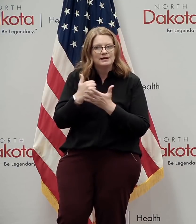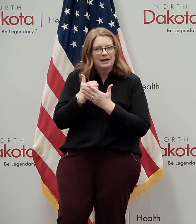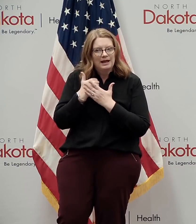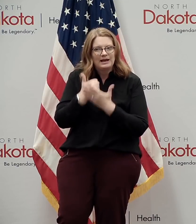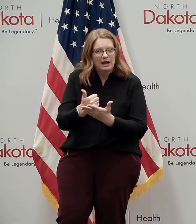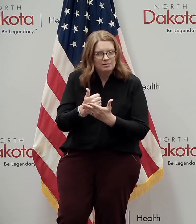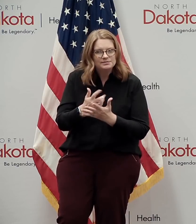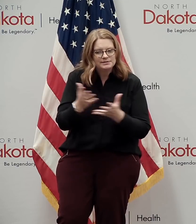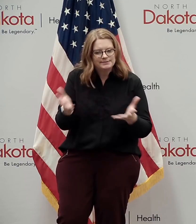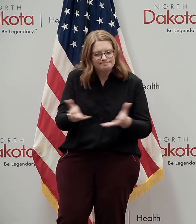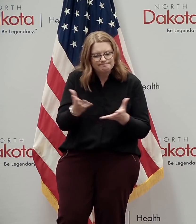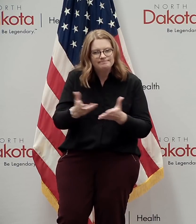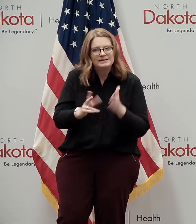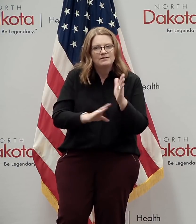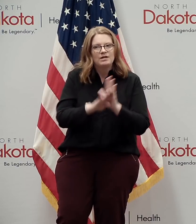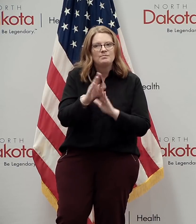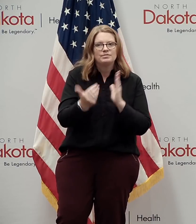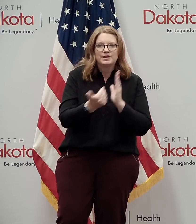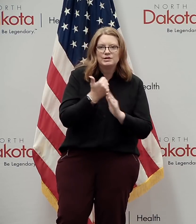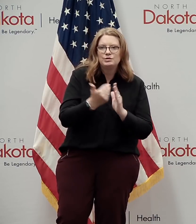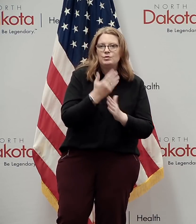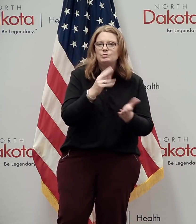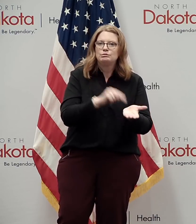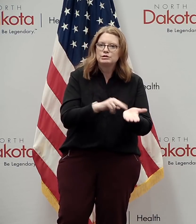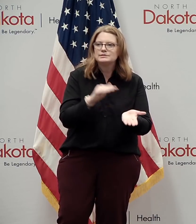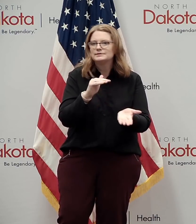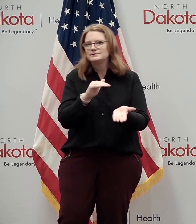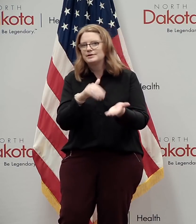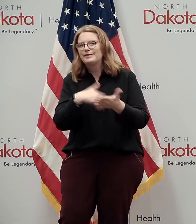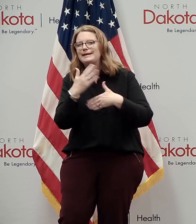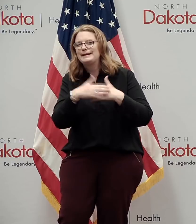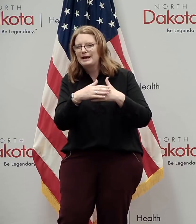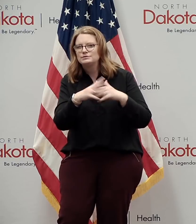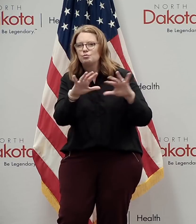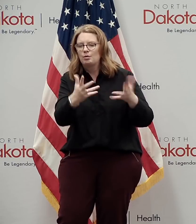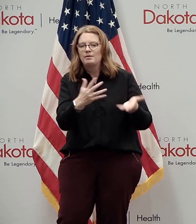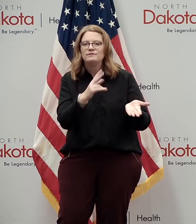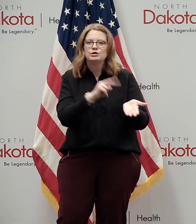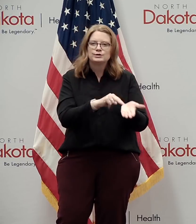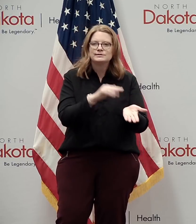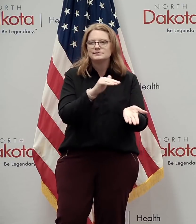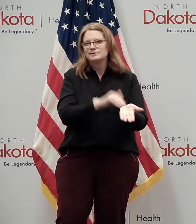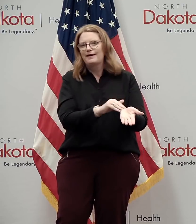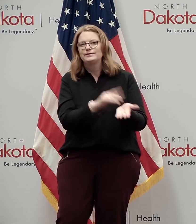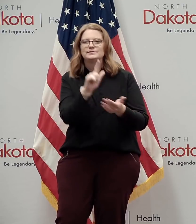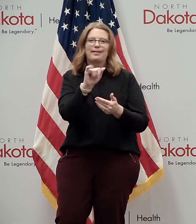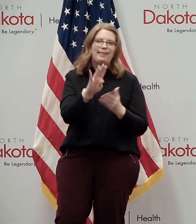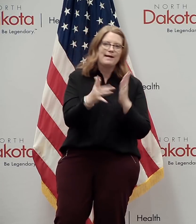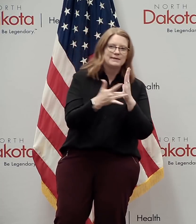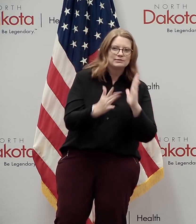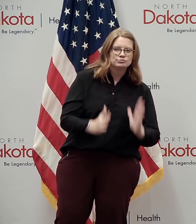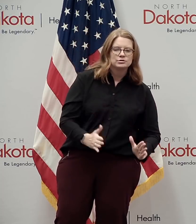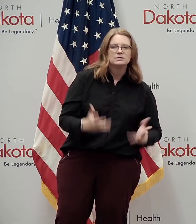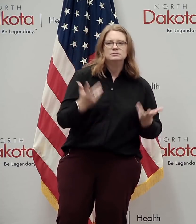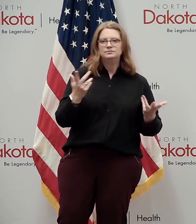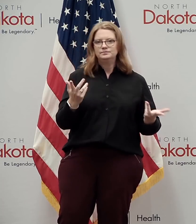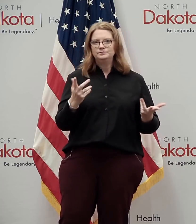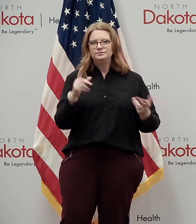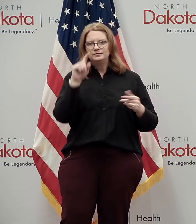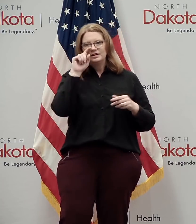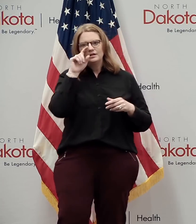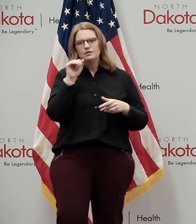of medical workers, lab techs, nurses and doctors. It's helping to integrate, displaced